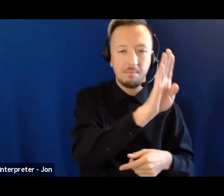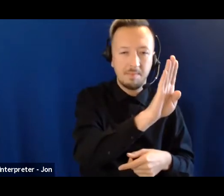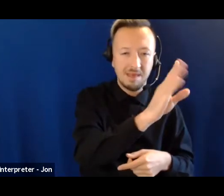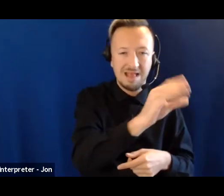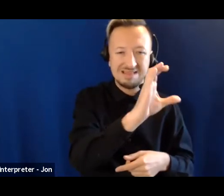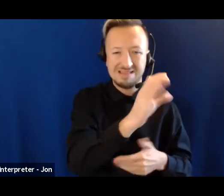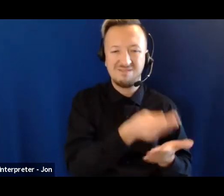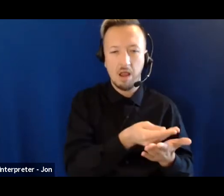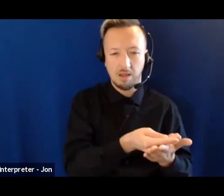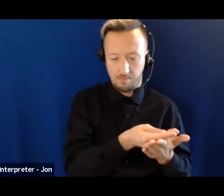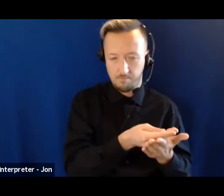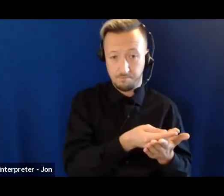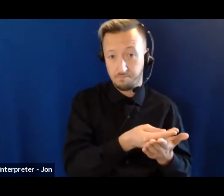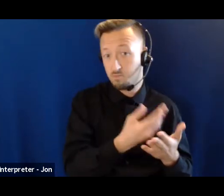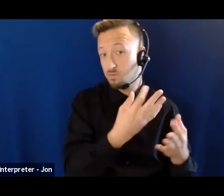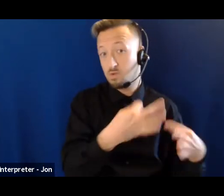super important.